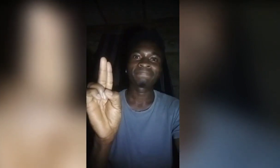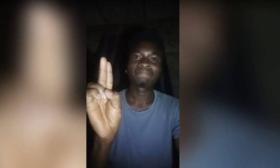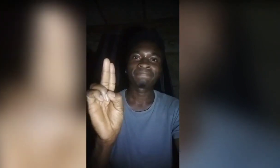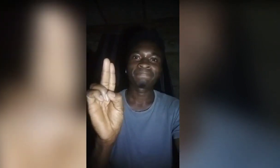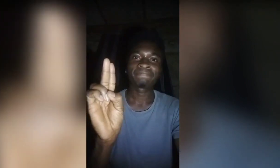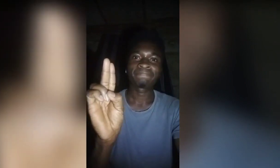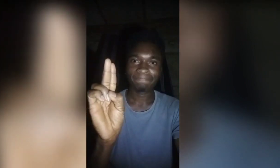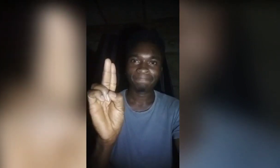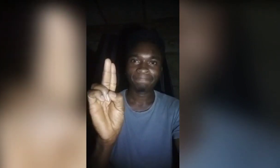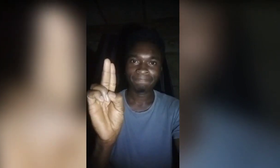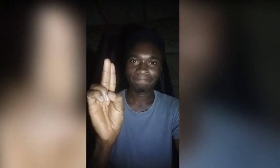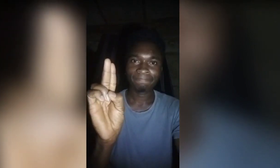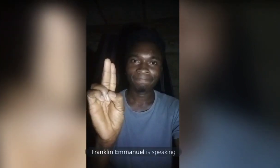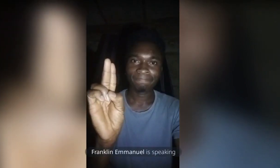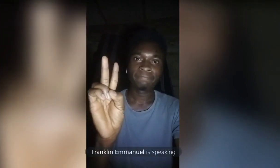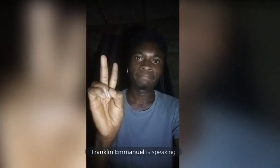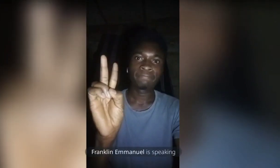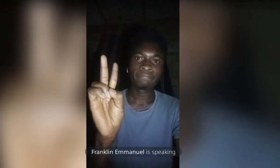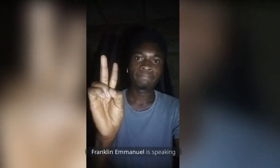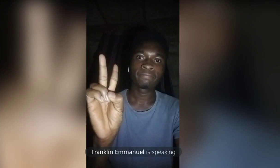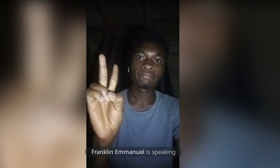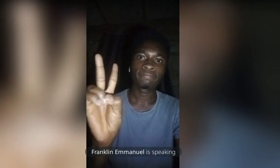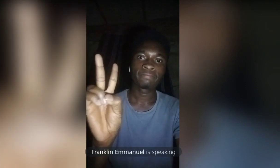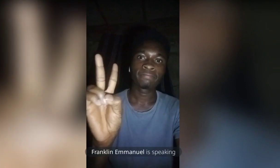nice. W